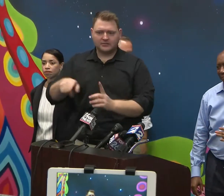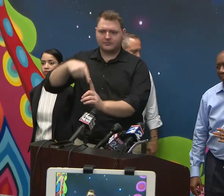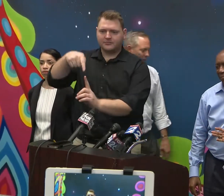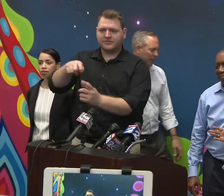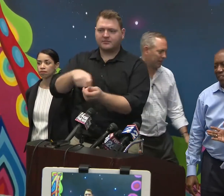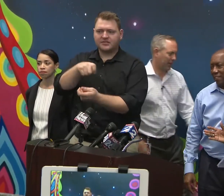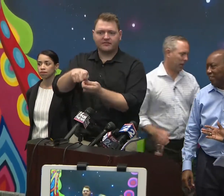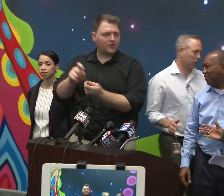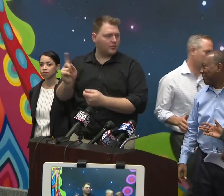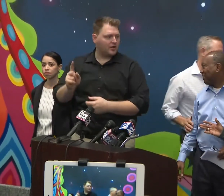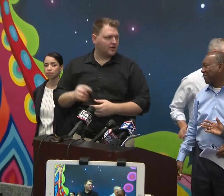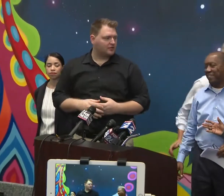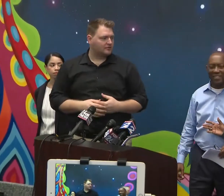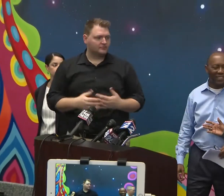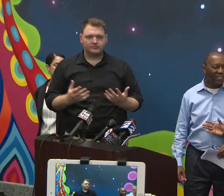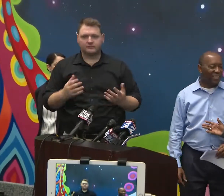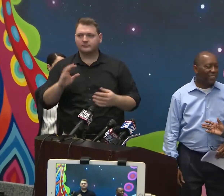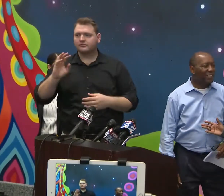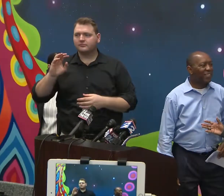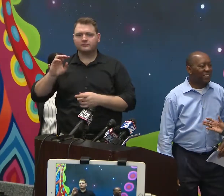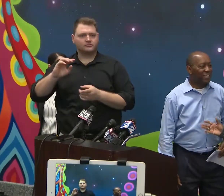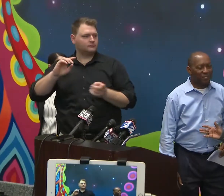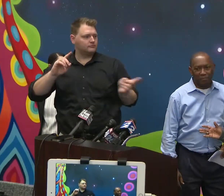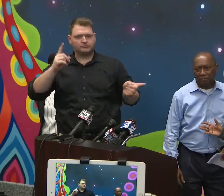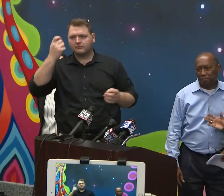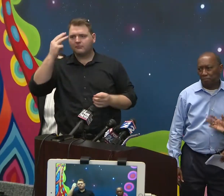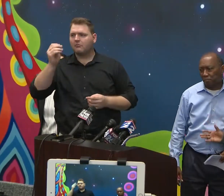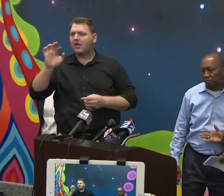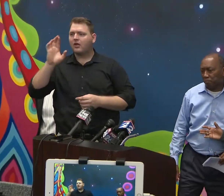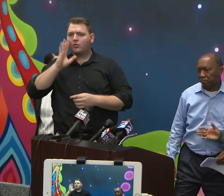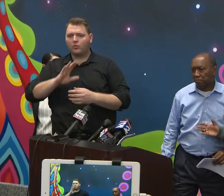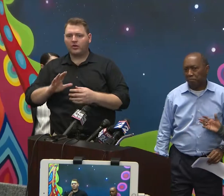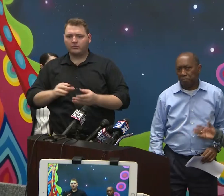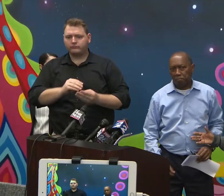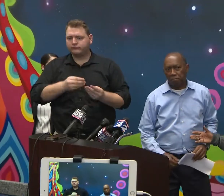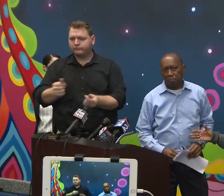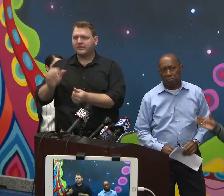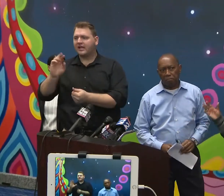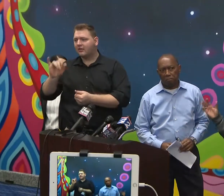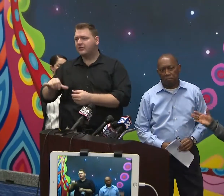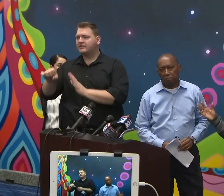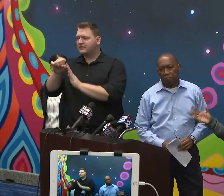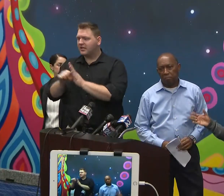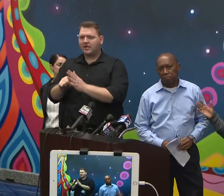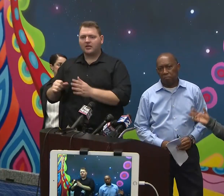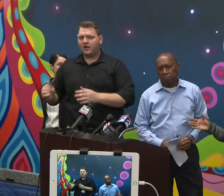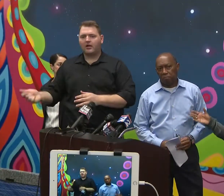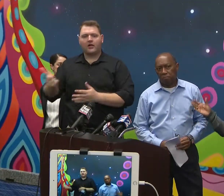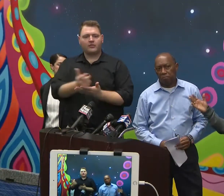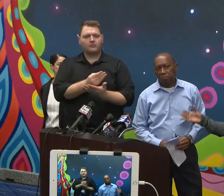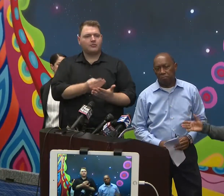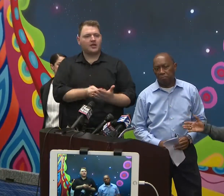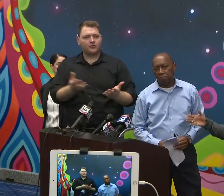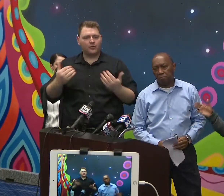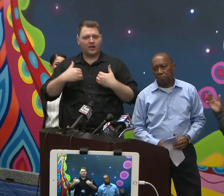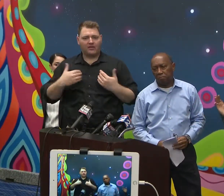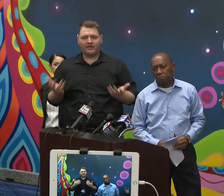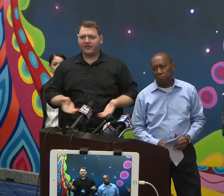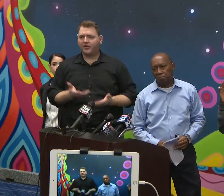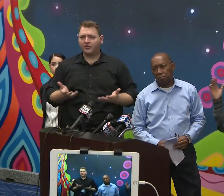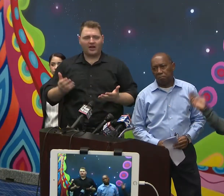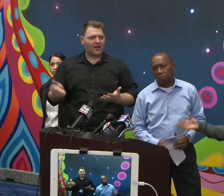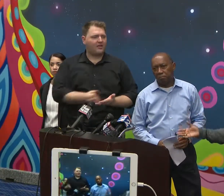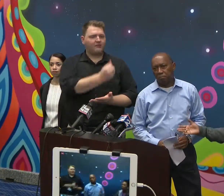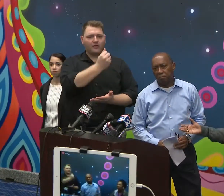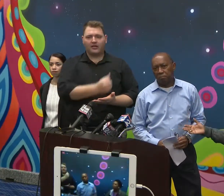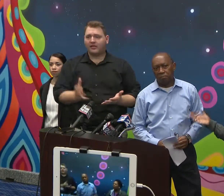Specifically. I mean, the mayor will use the money, the county will use the money, the state, everything that you see that is here, all